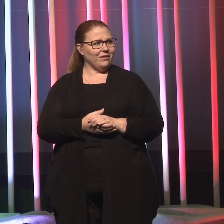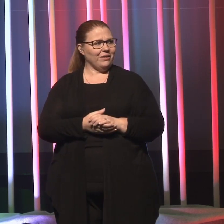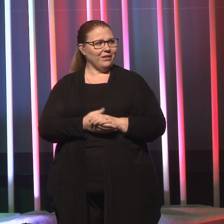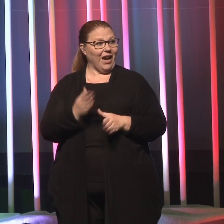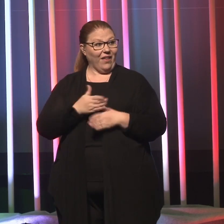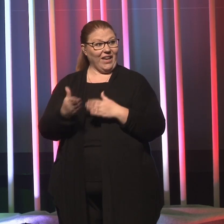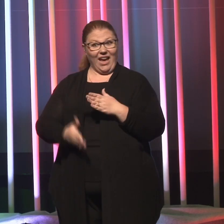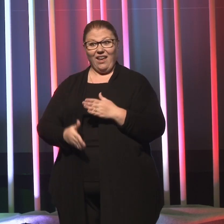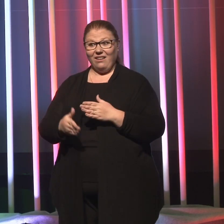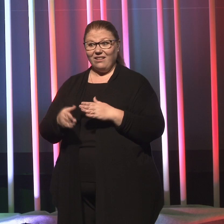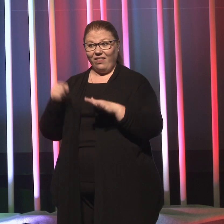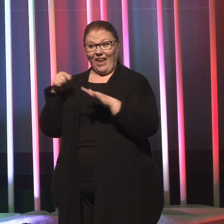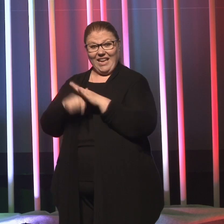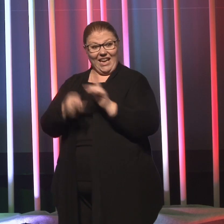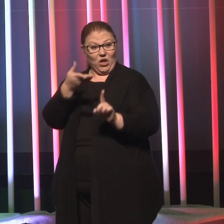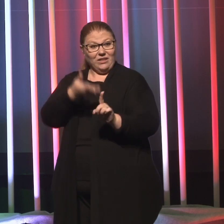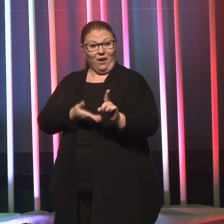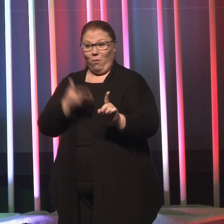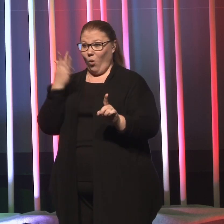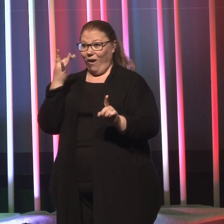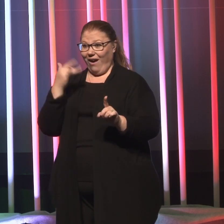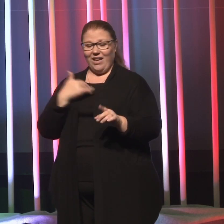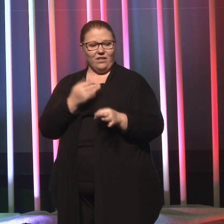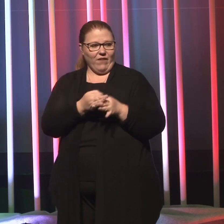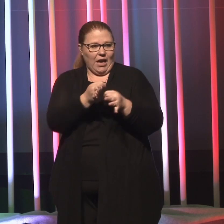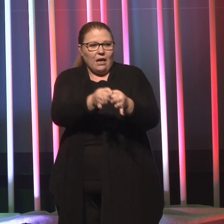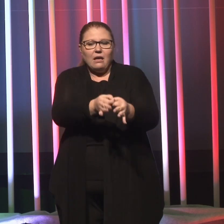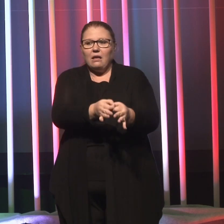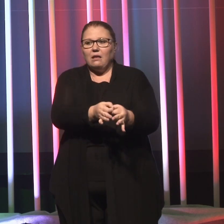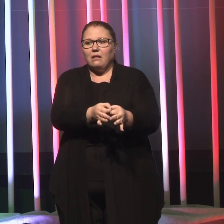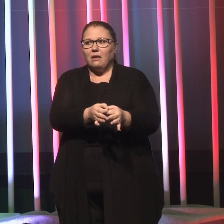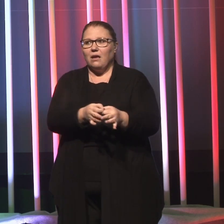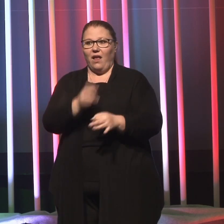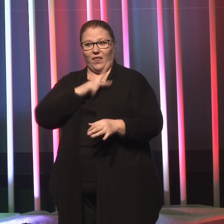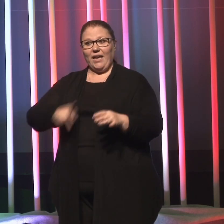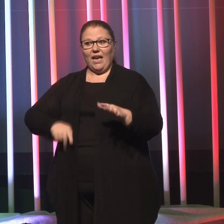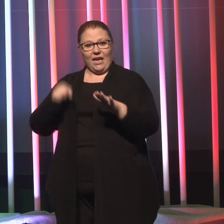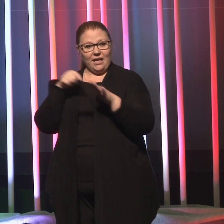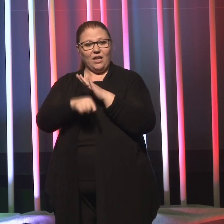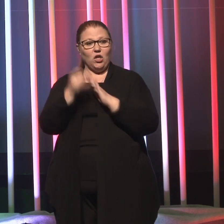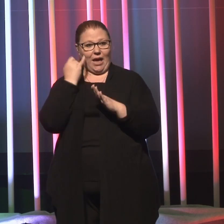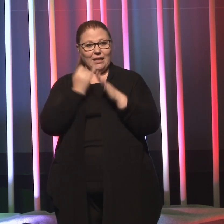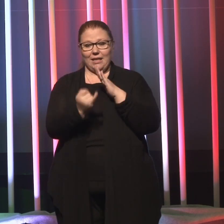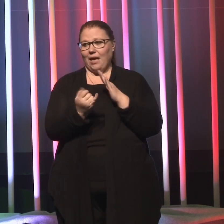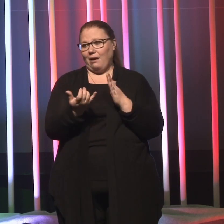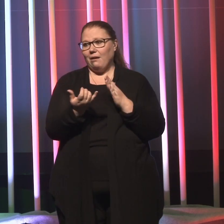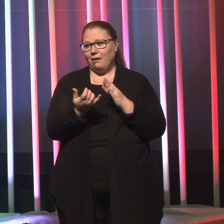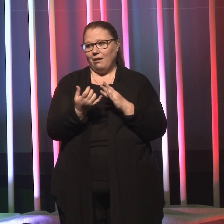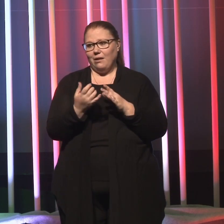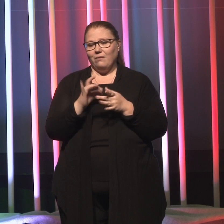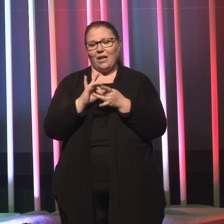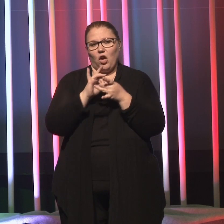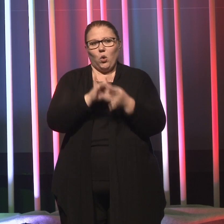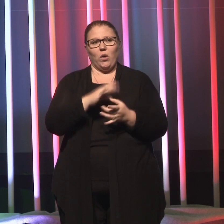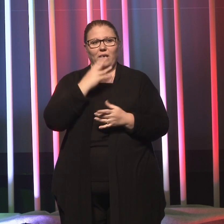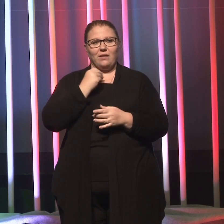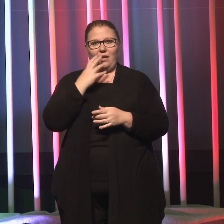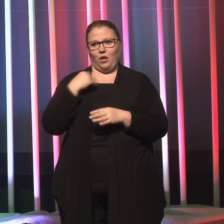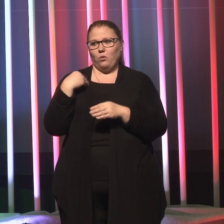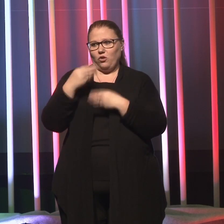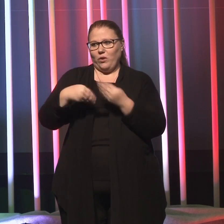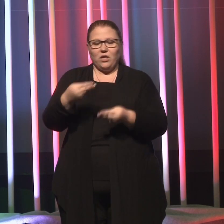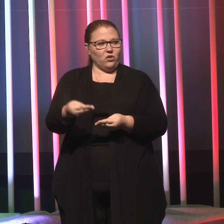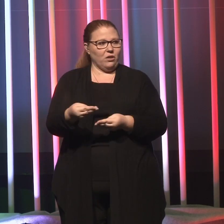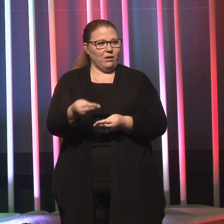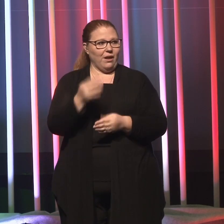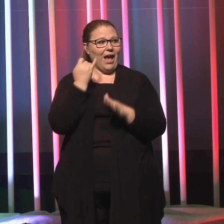was martyred for his faith. He was martyred at the hands of a king according to Hebrew tradition. Isaiah was this